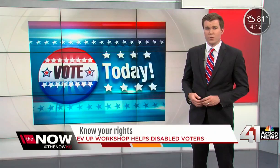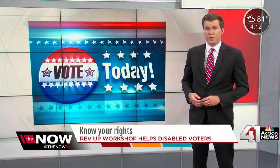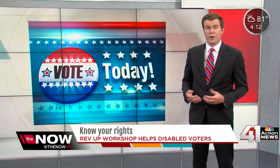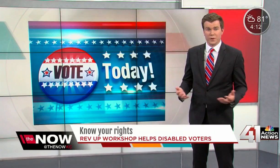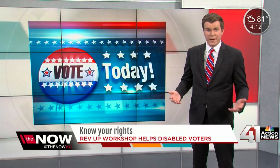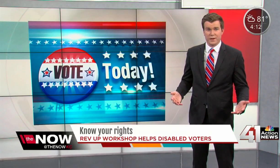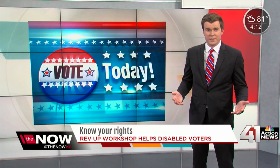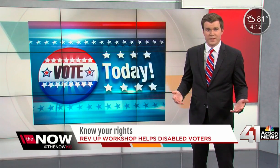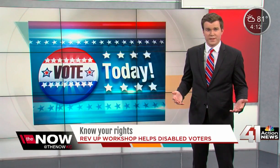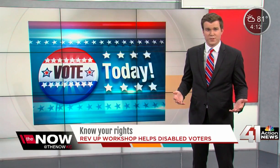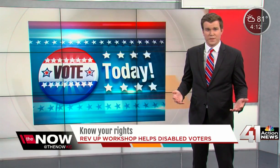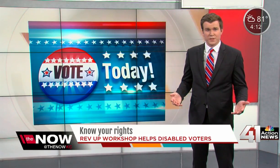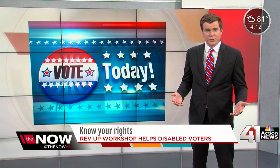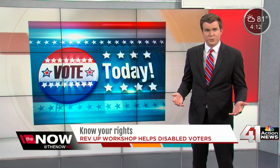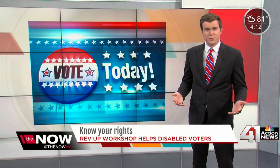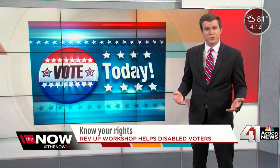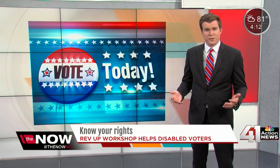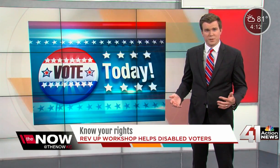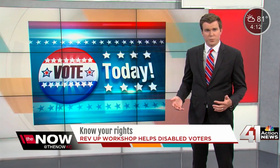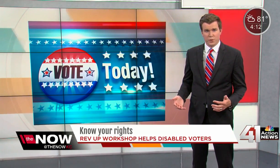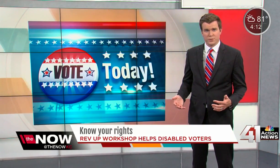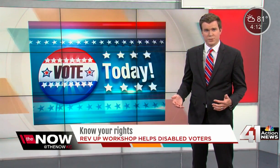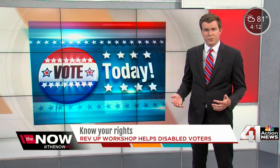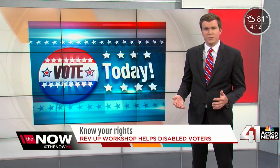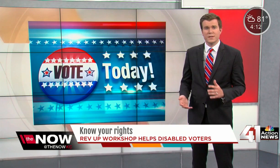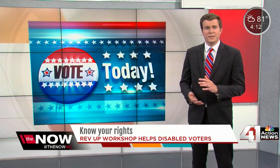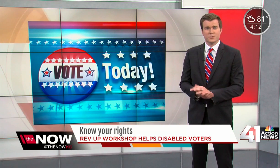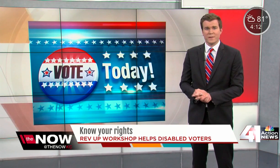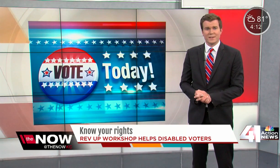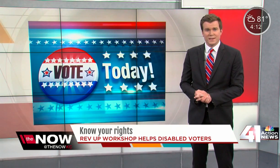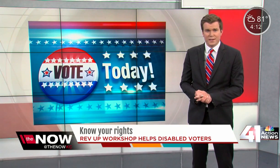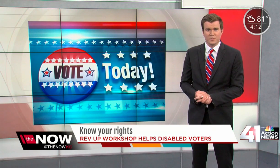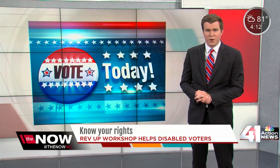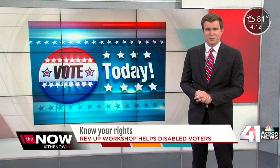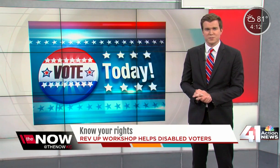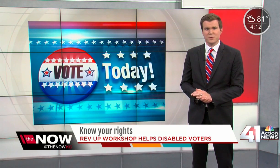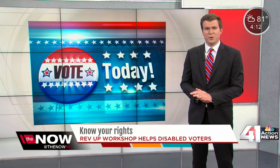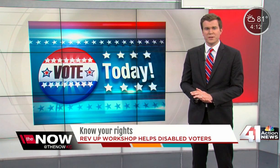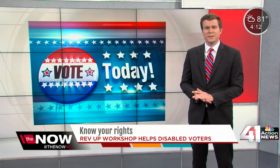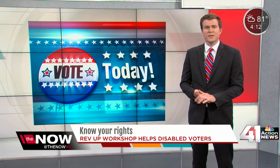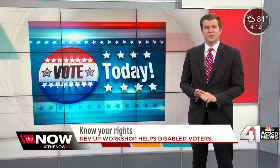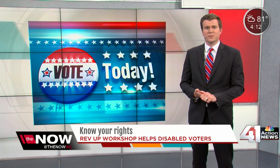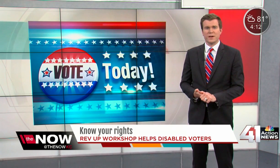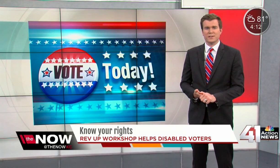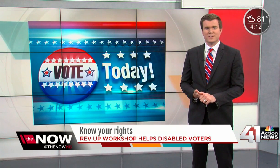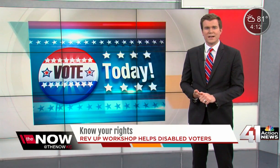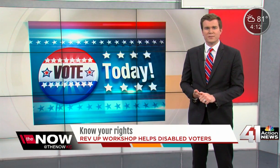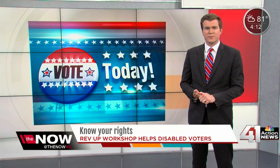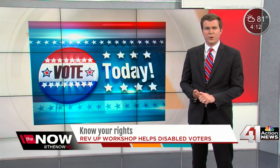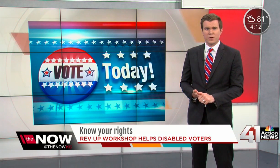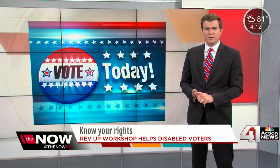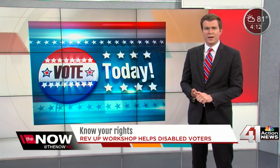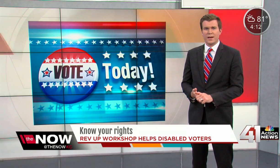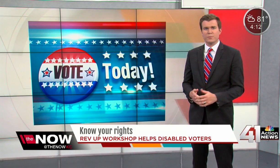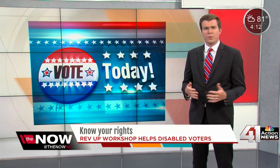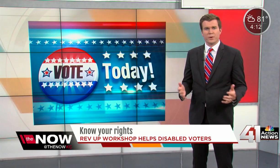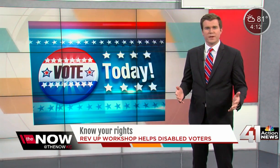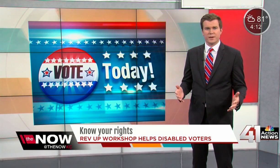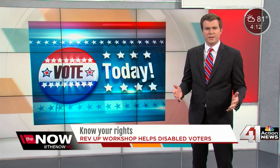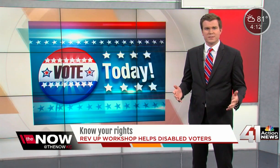Knowing where a candidate stands on the issue is certainly important to you. It's one of the key parts of voting. You can find a lot of info online, but where a candidate